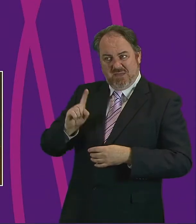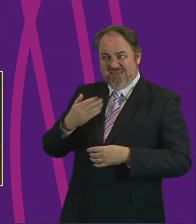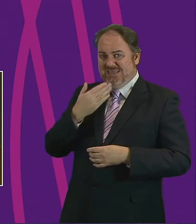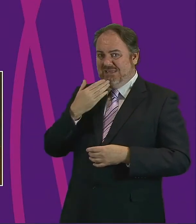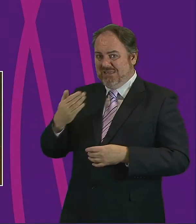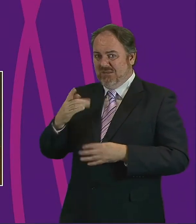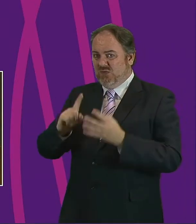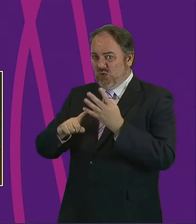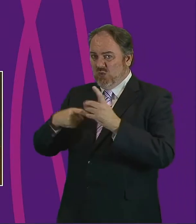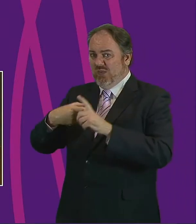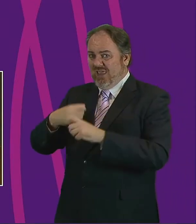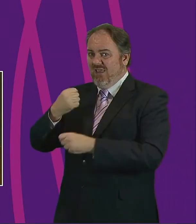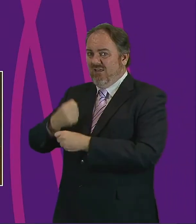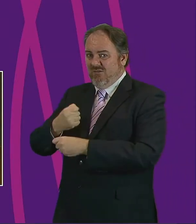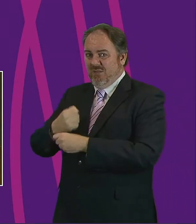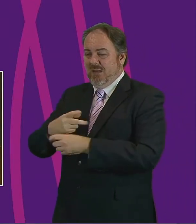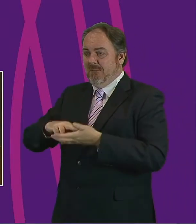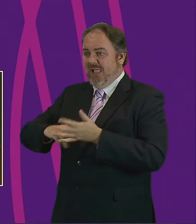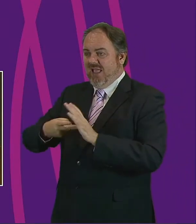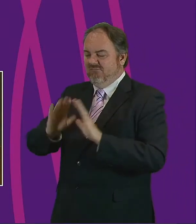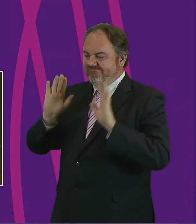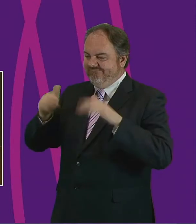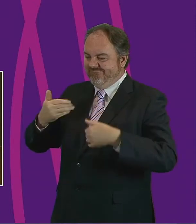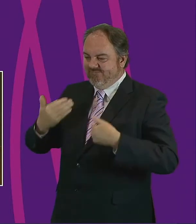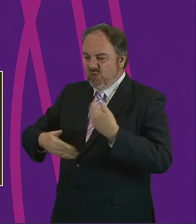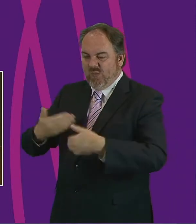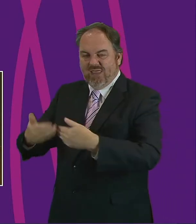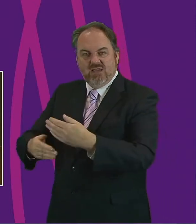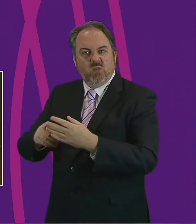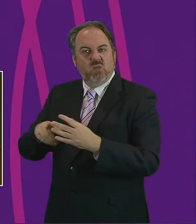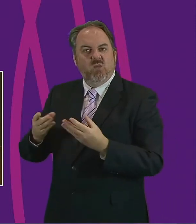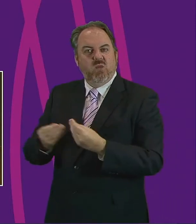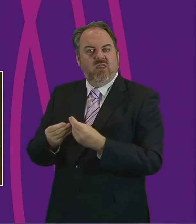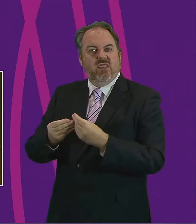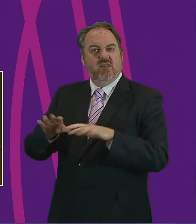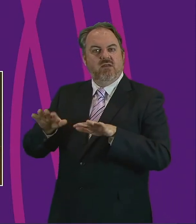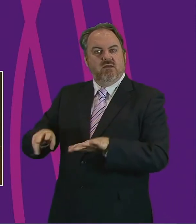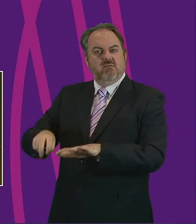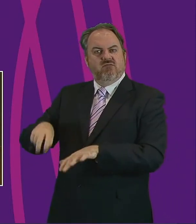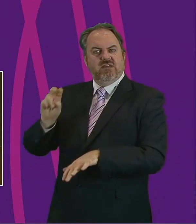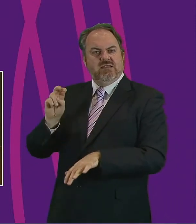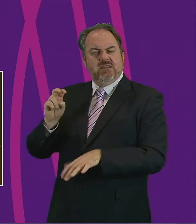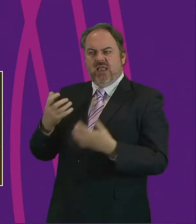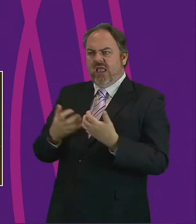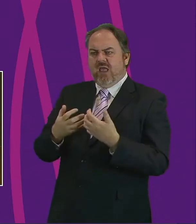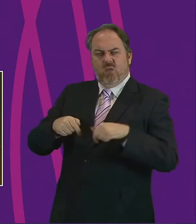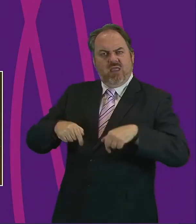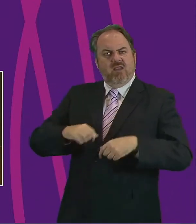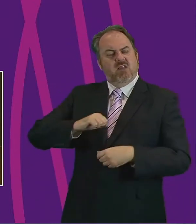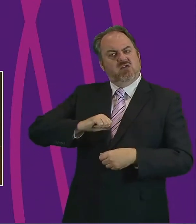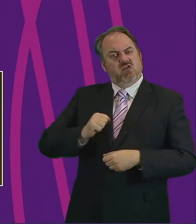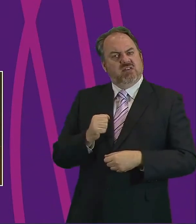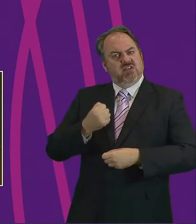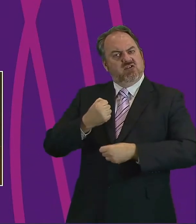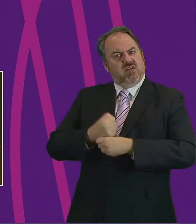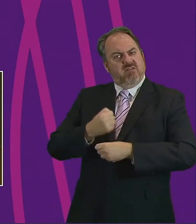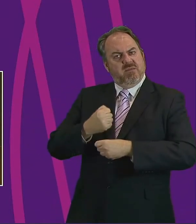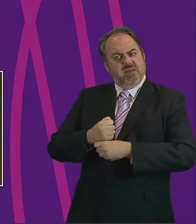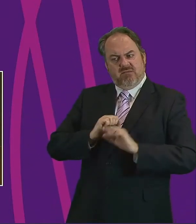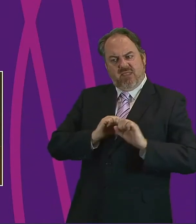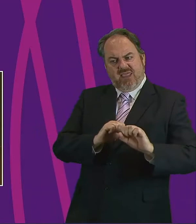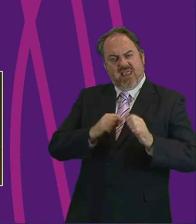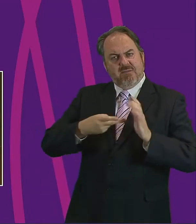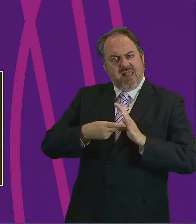Westminster Government is heading, can I ask her what progress has been made by the Scottish Government in terms